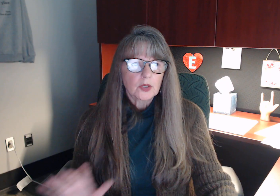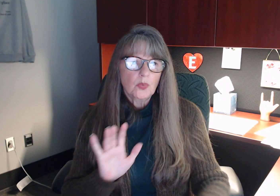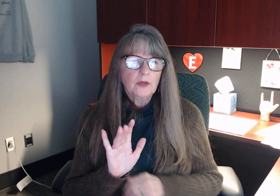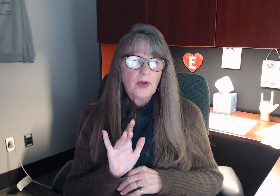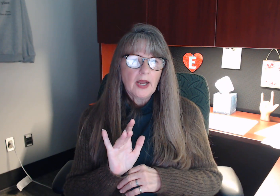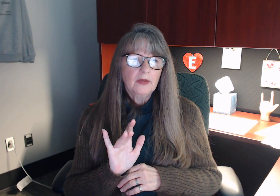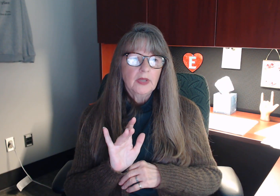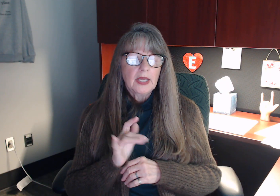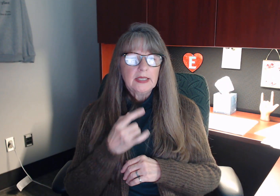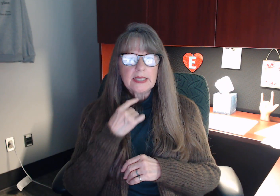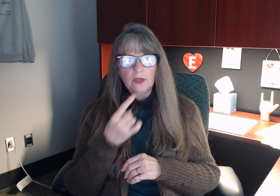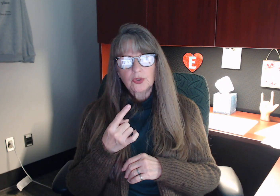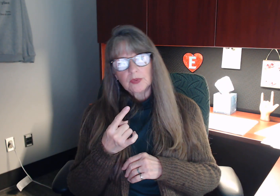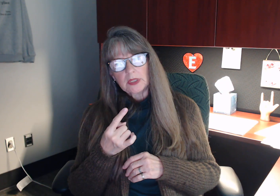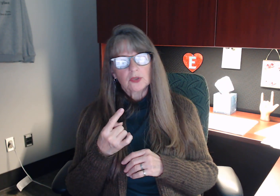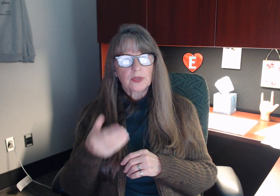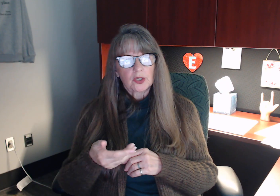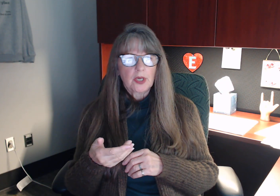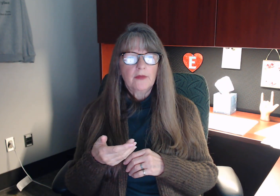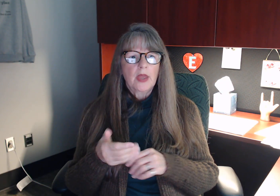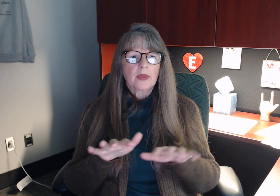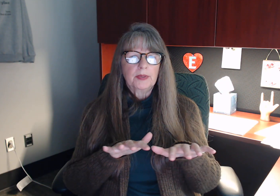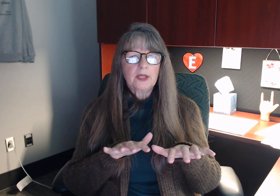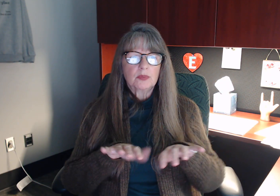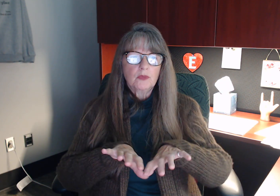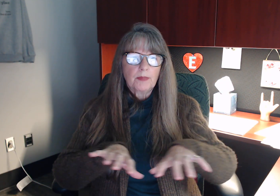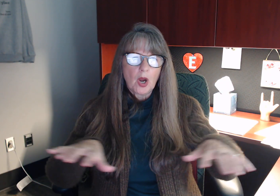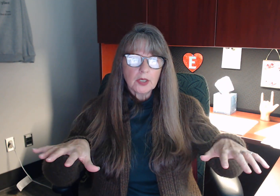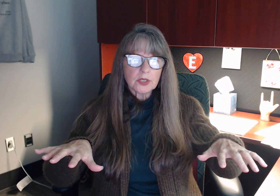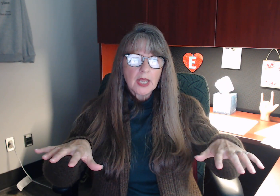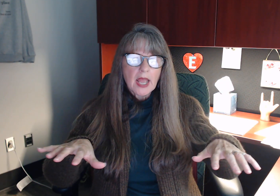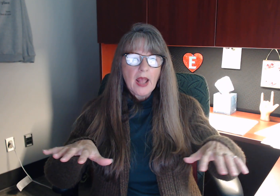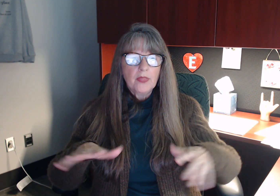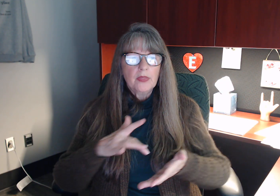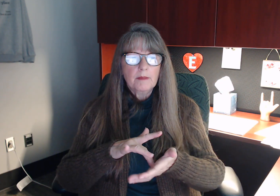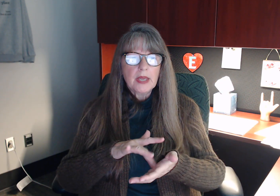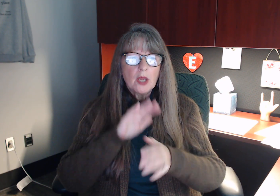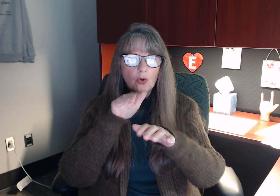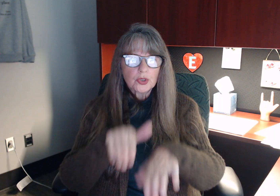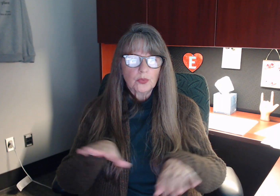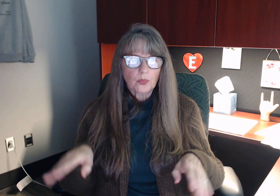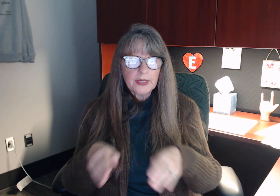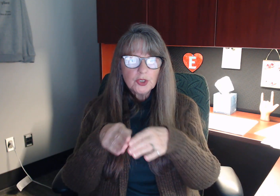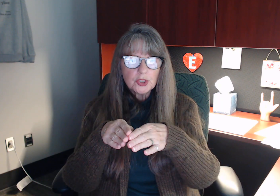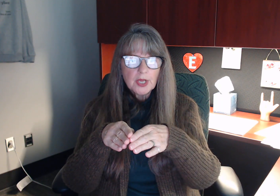25, it tells you, it's an introduction of the plates move apart, and then the mid-ocean ridge